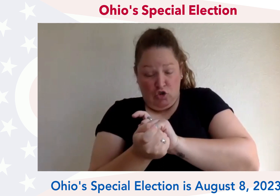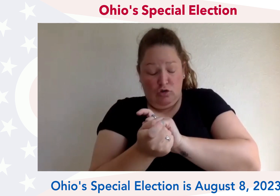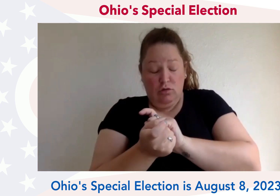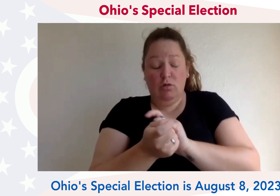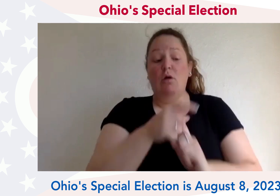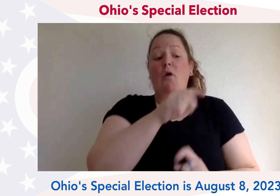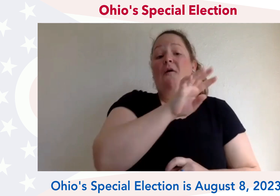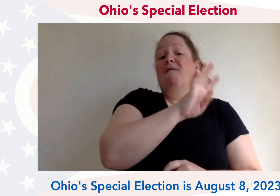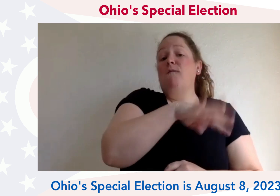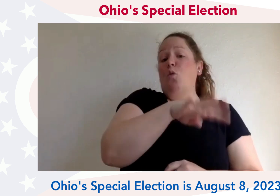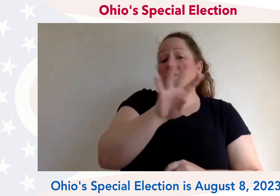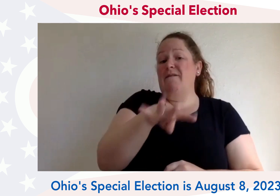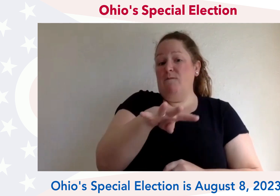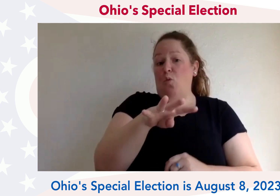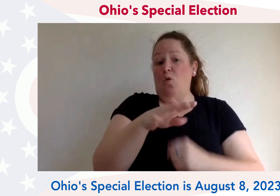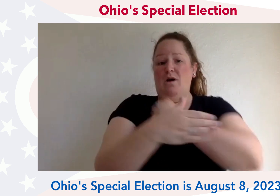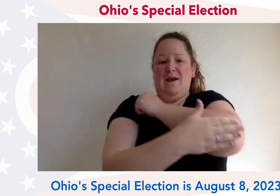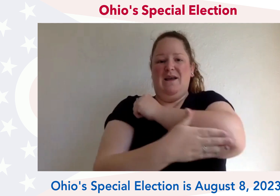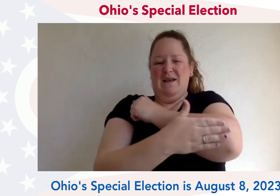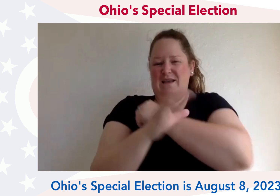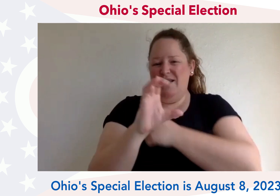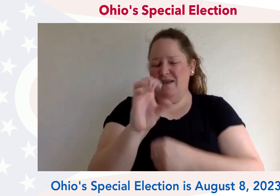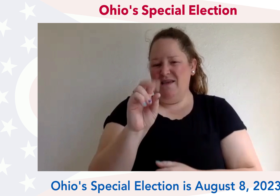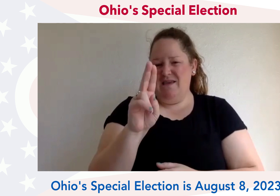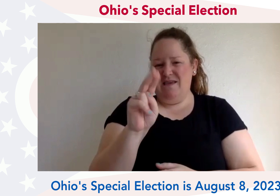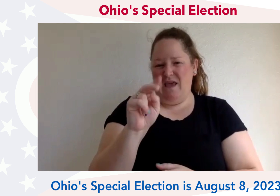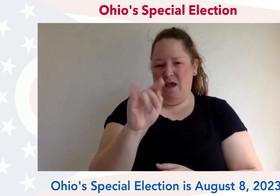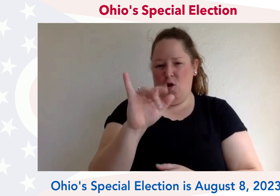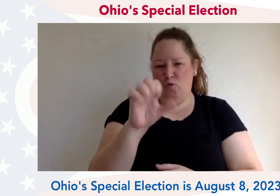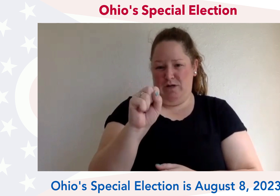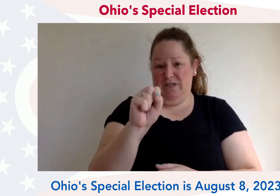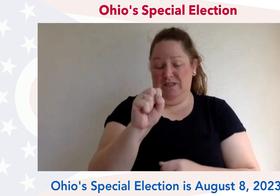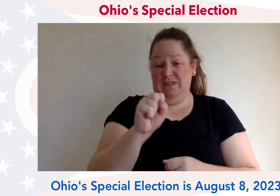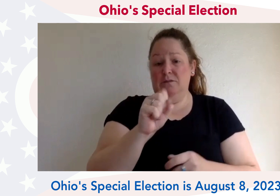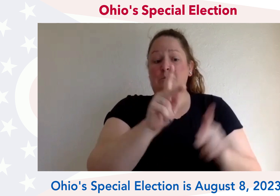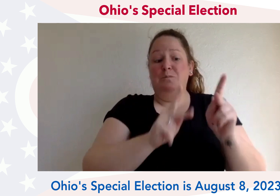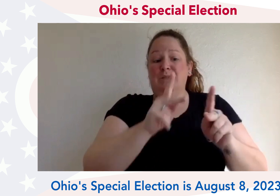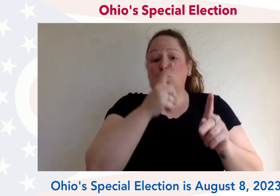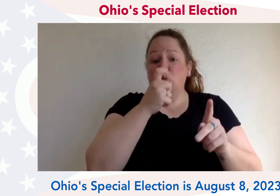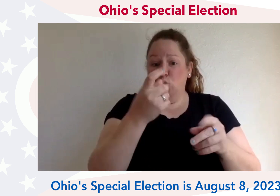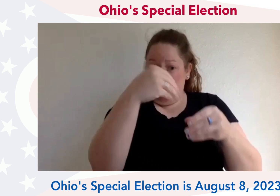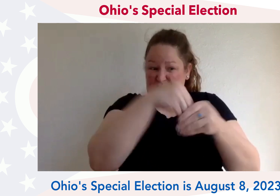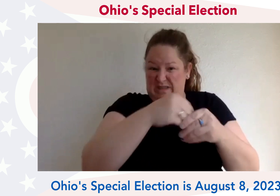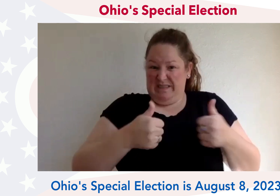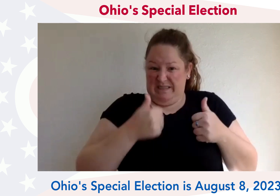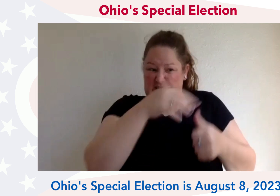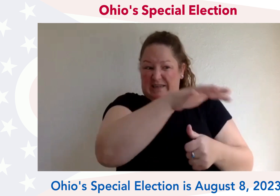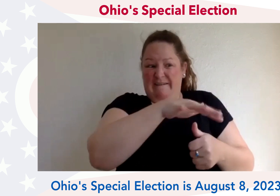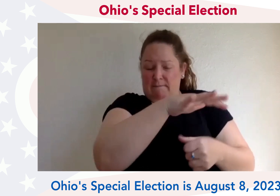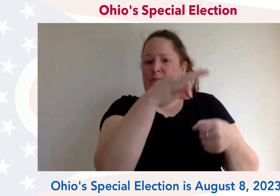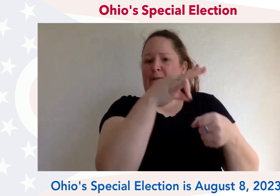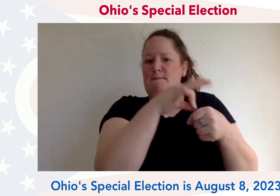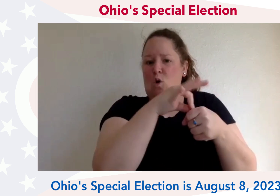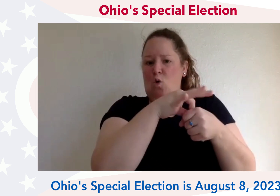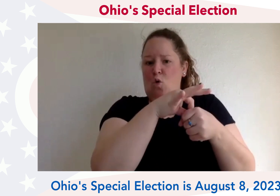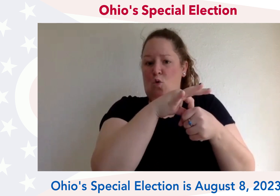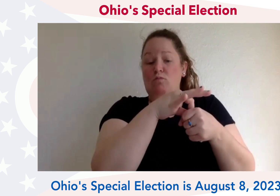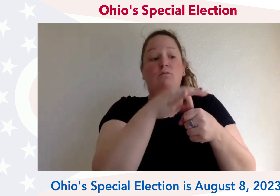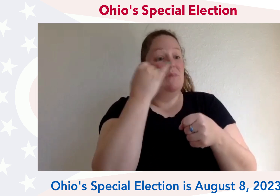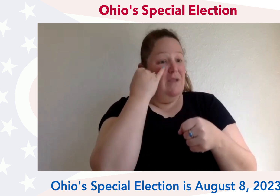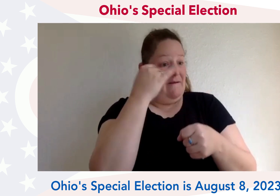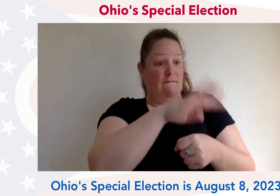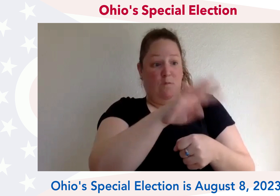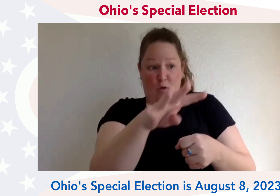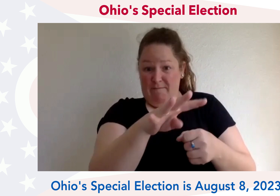Right now, if you would like to propose an amendment or change, you must get a petition signed